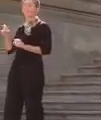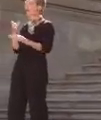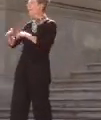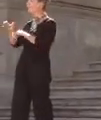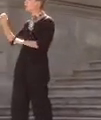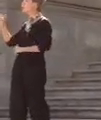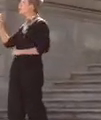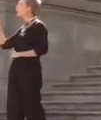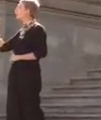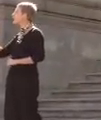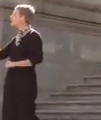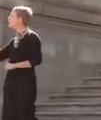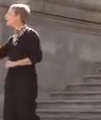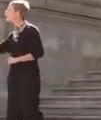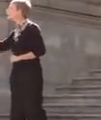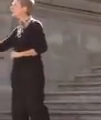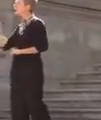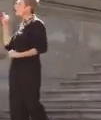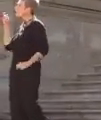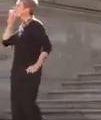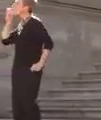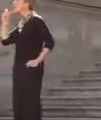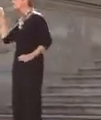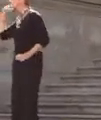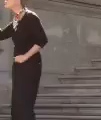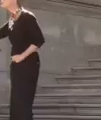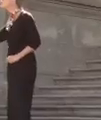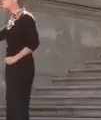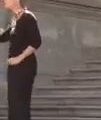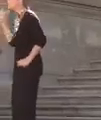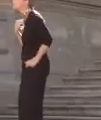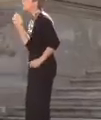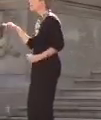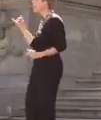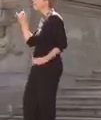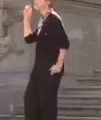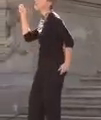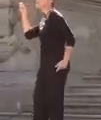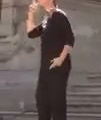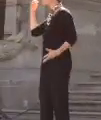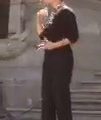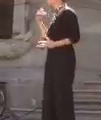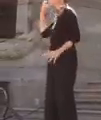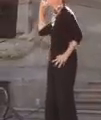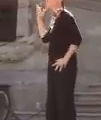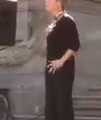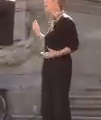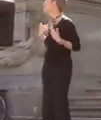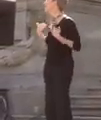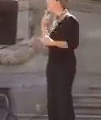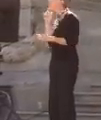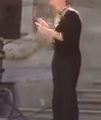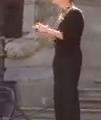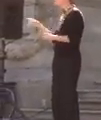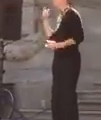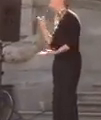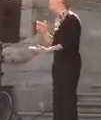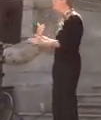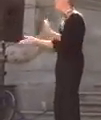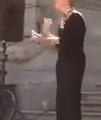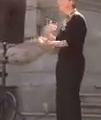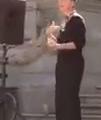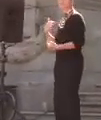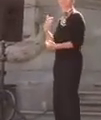Never thought I was a fiend, I was just smoking that green. But someone told me that this lifestyle was my addiction. Young and committed, you could say I was